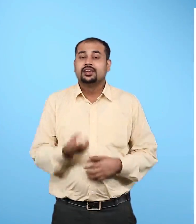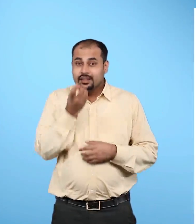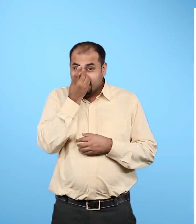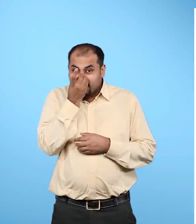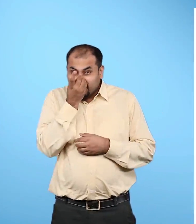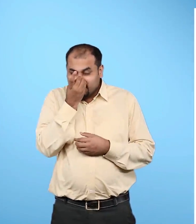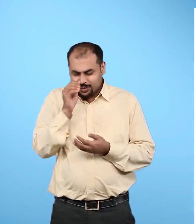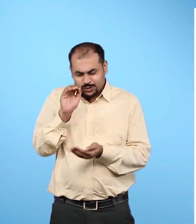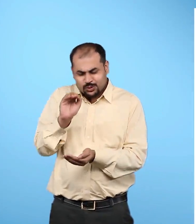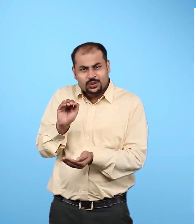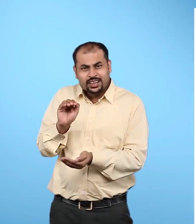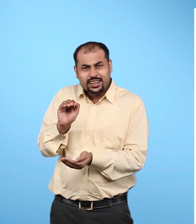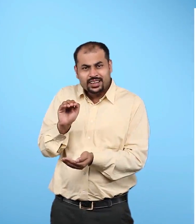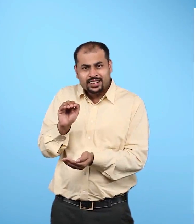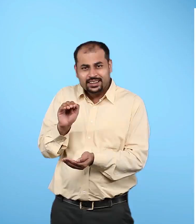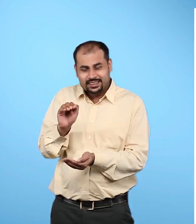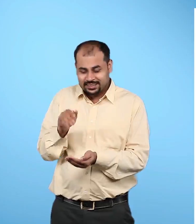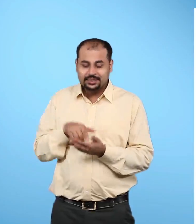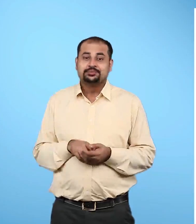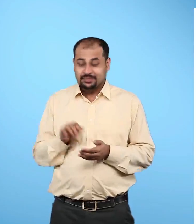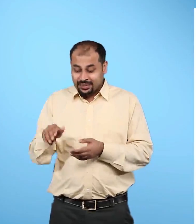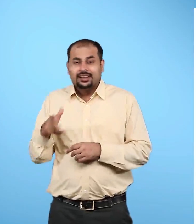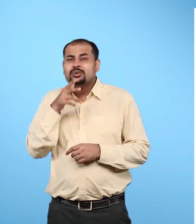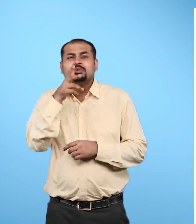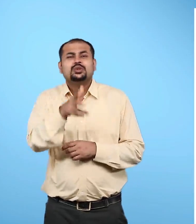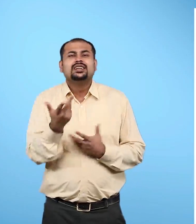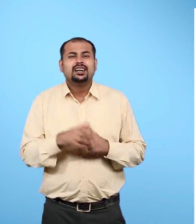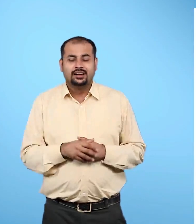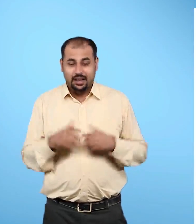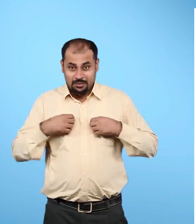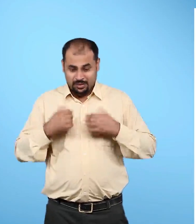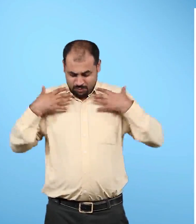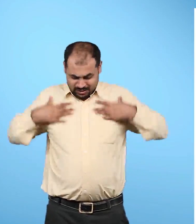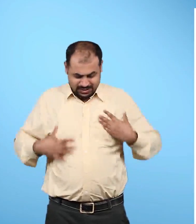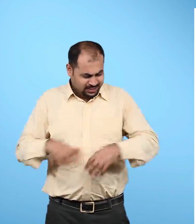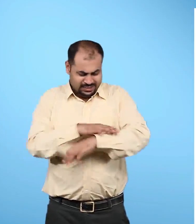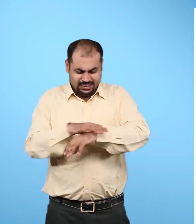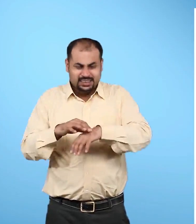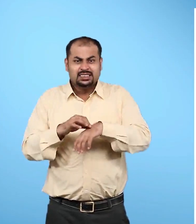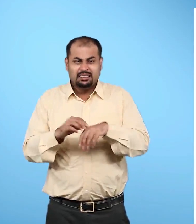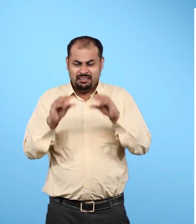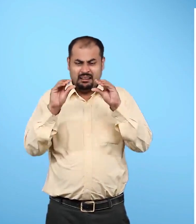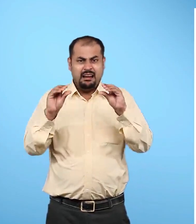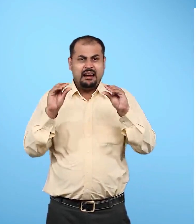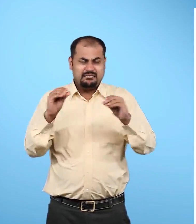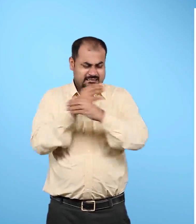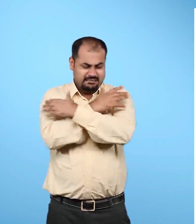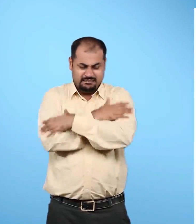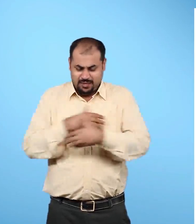A baby rhino tells us, "My skin has many folds."